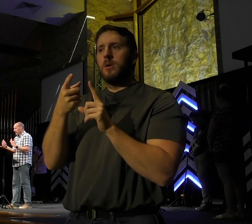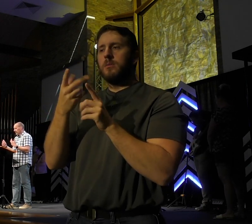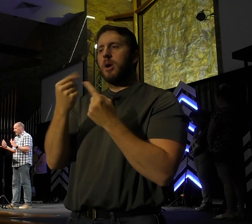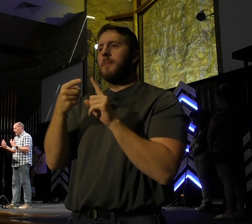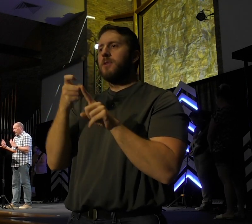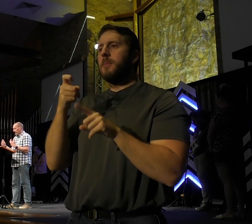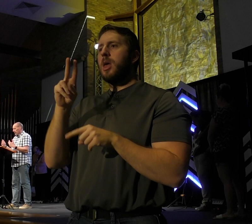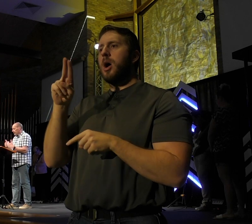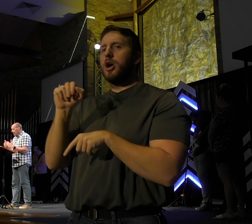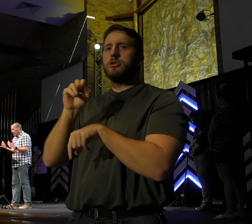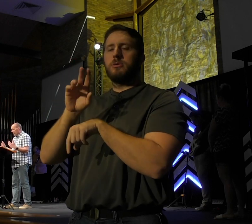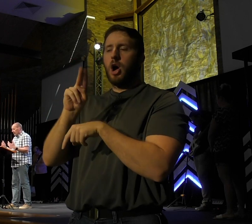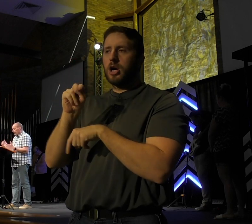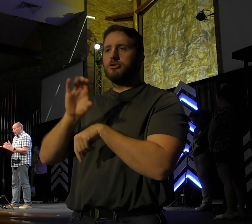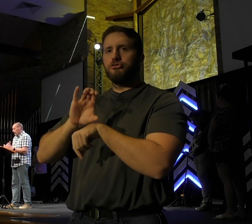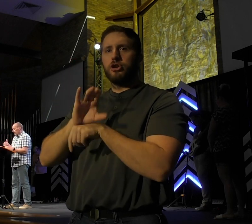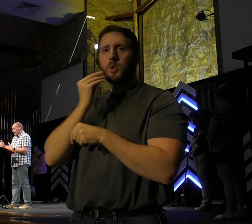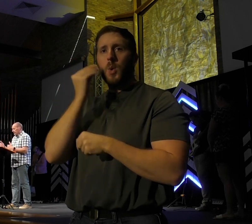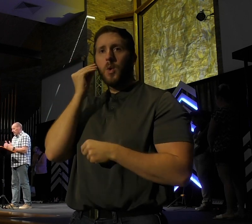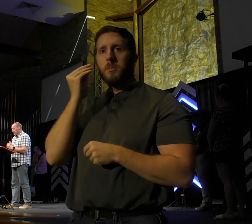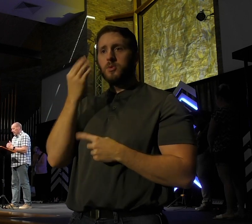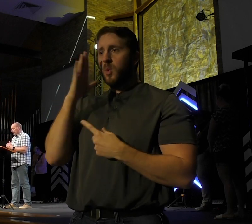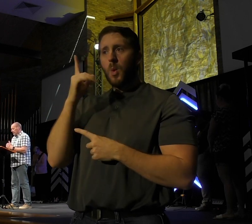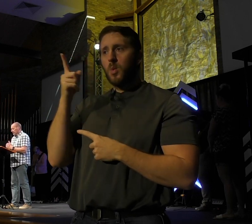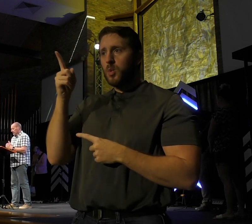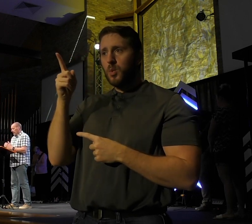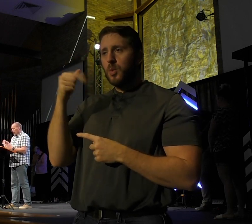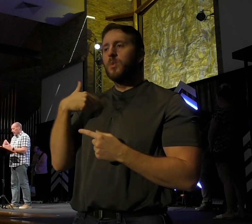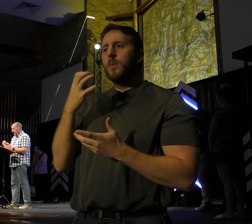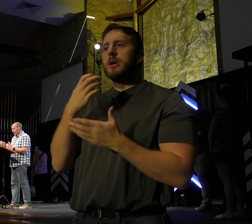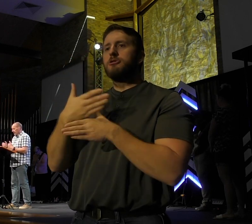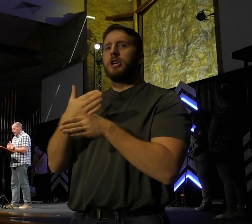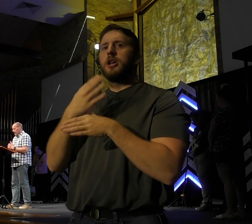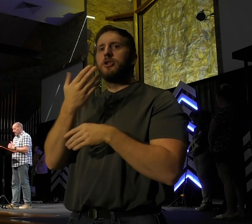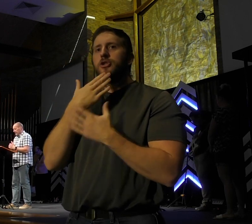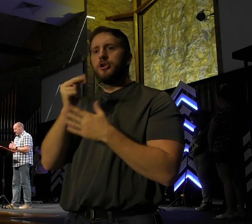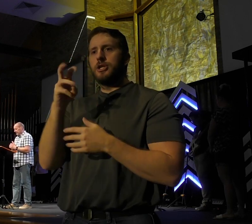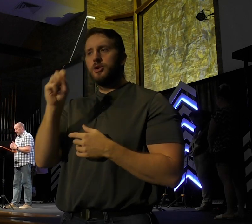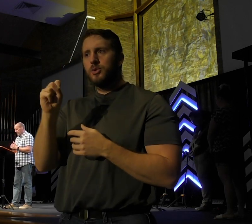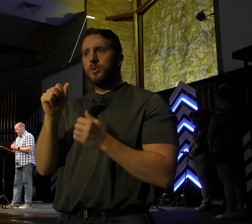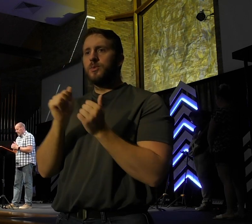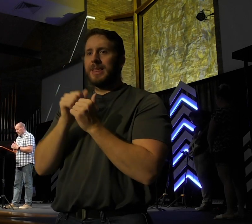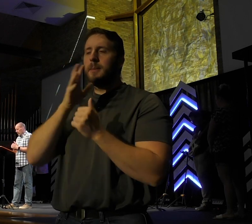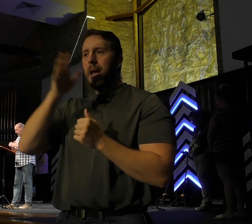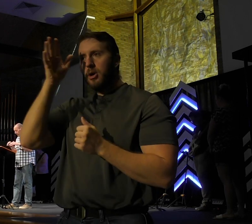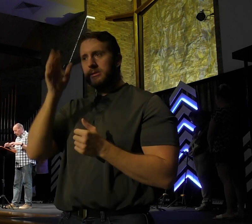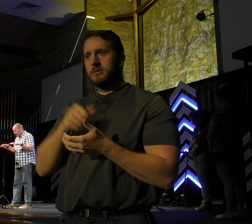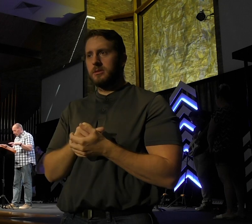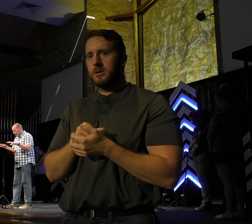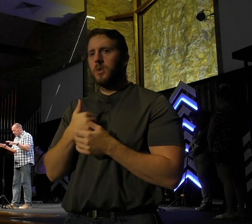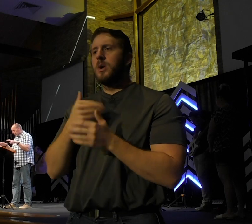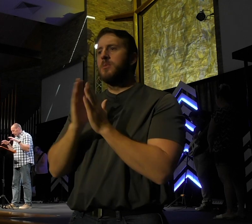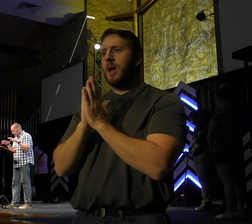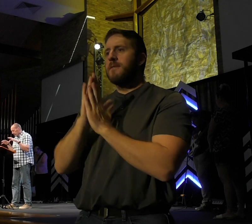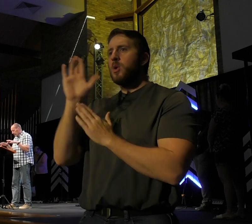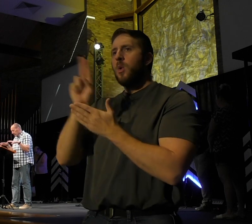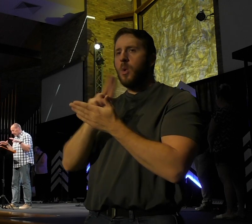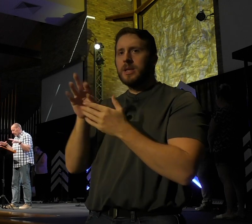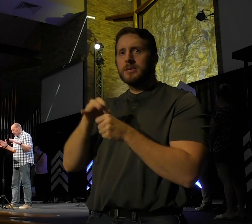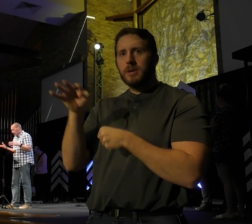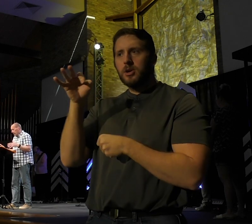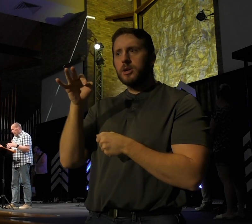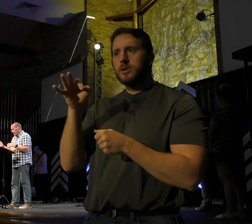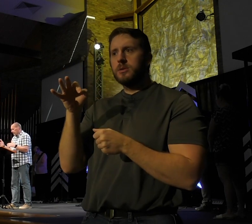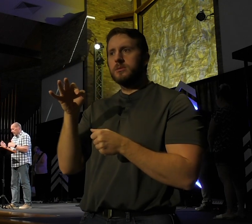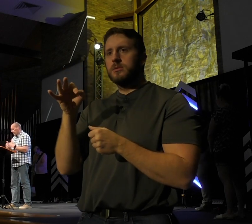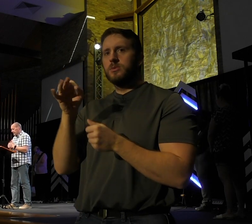unchurched home, who don't know you, that we might share the good news with them and their parents. We pray for your Holy Spirit to